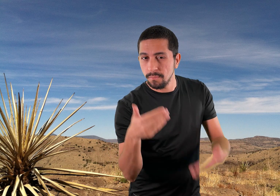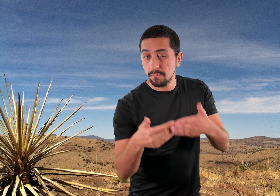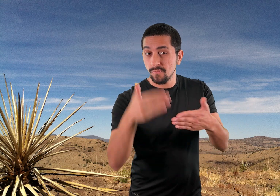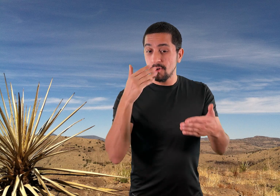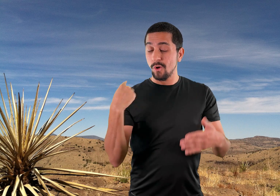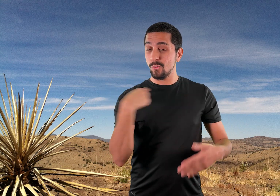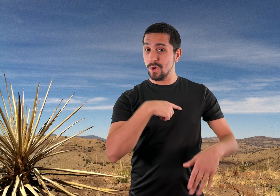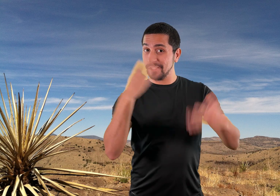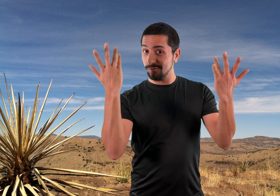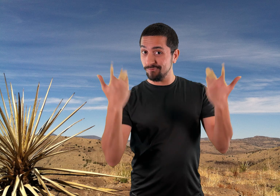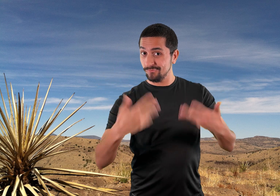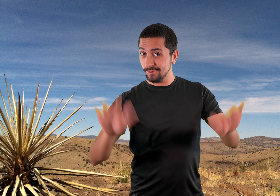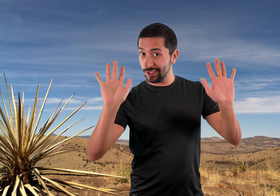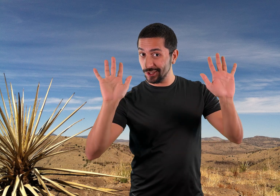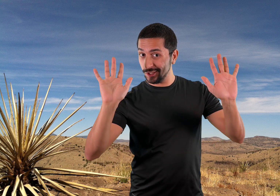guess before we get to the end.